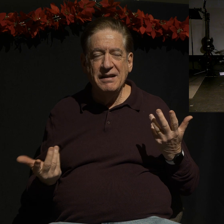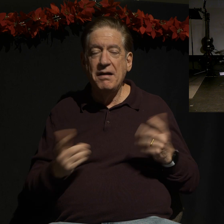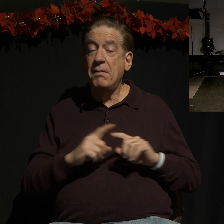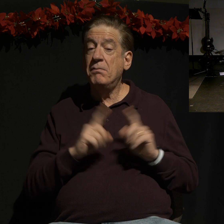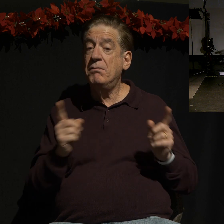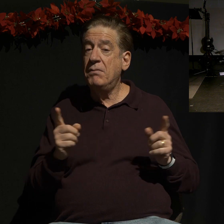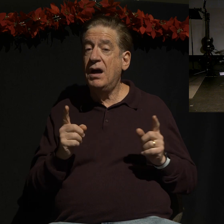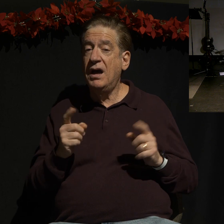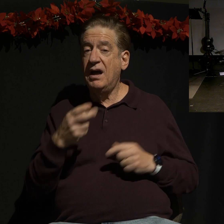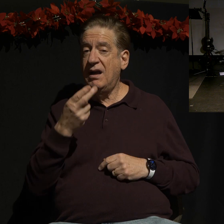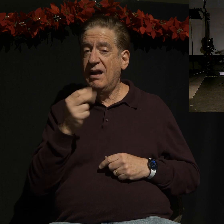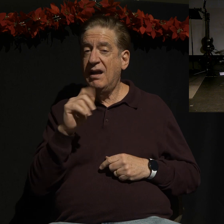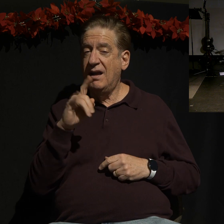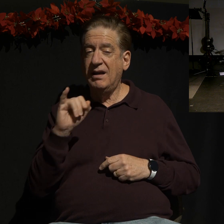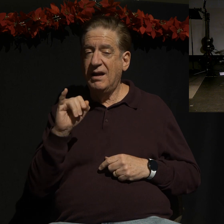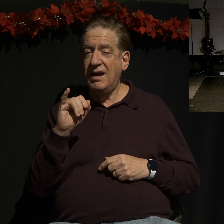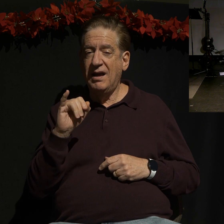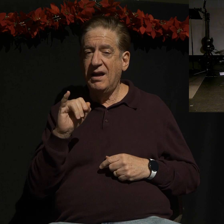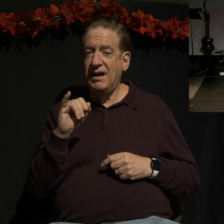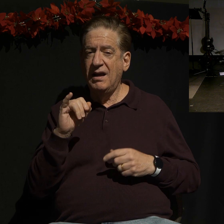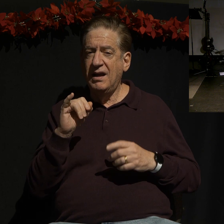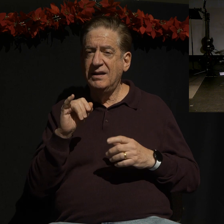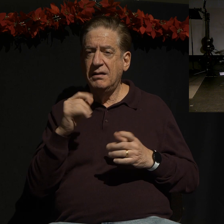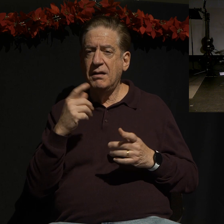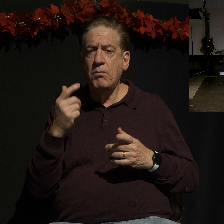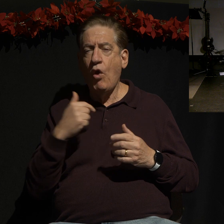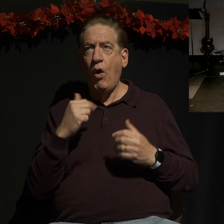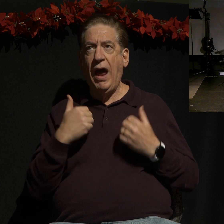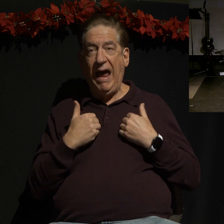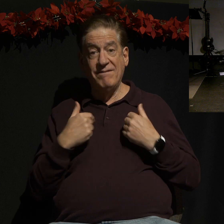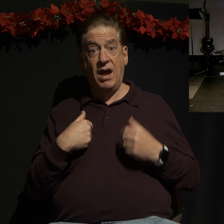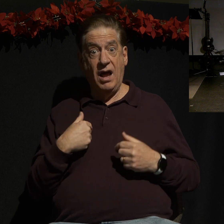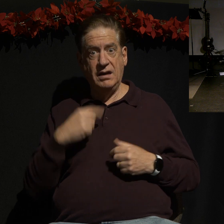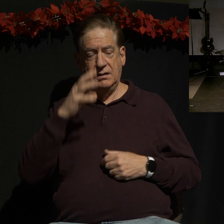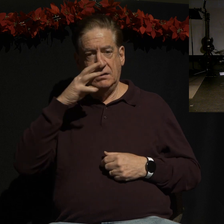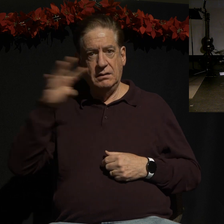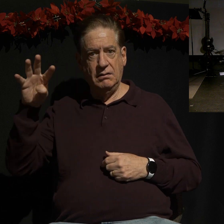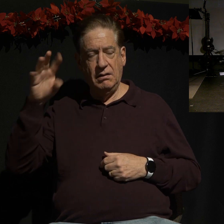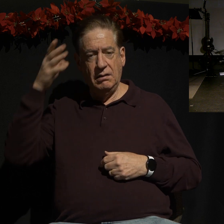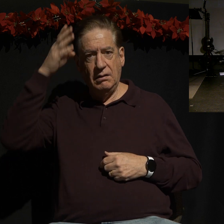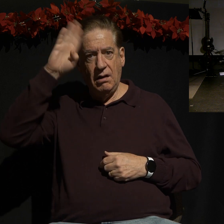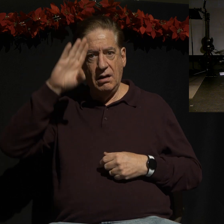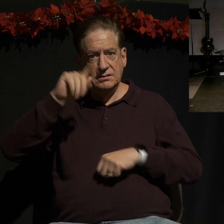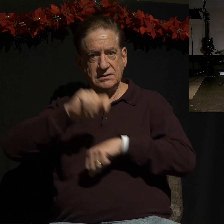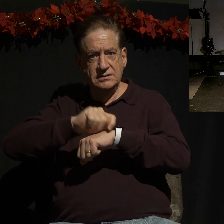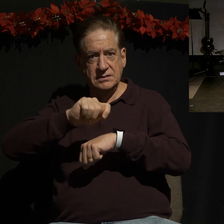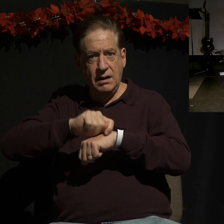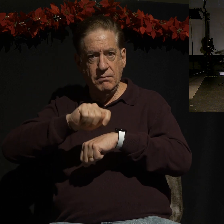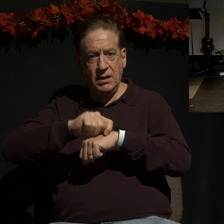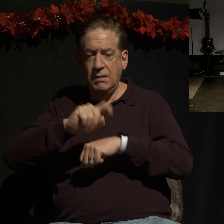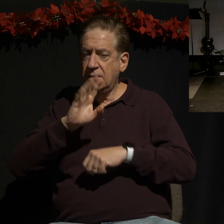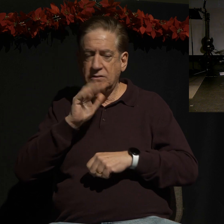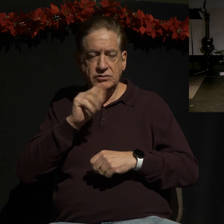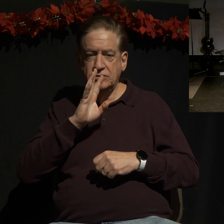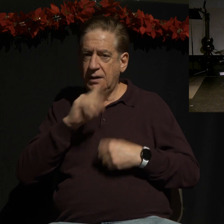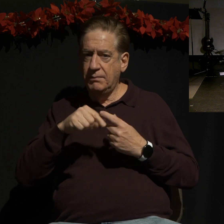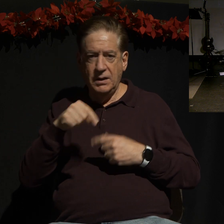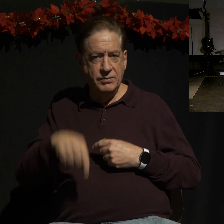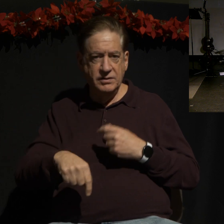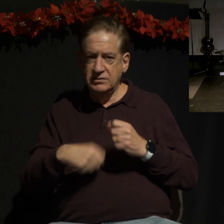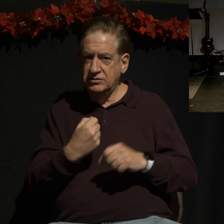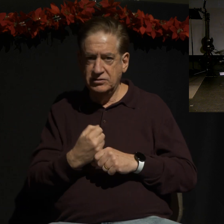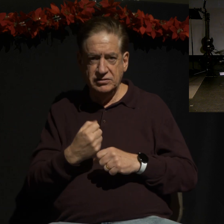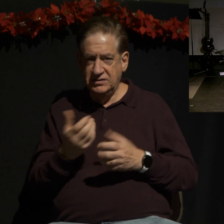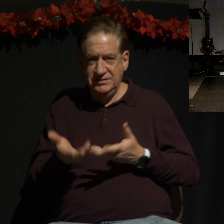But have I neglected God's temple? Now, I'm not talking about this here. I'm not talking